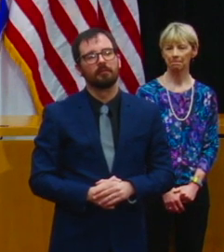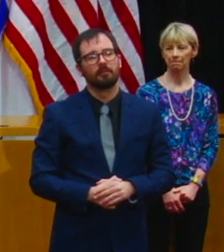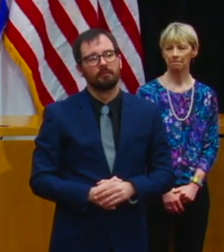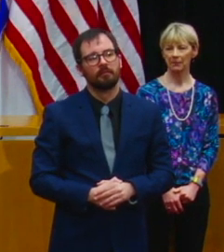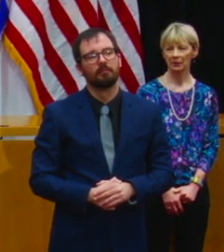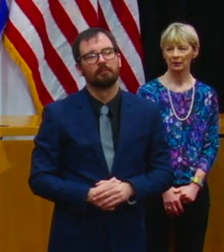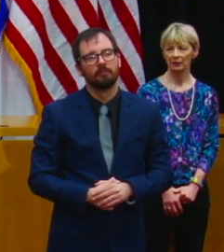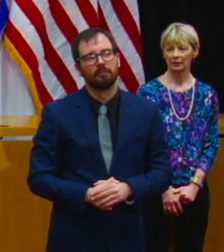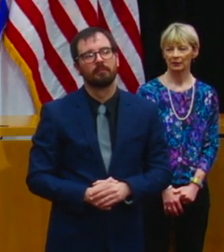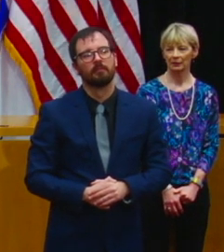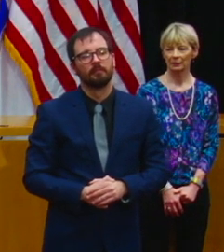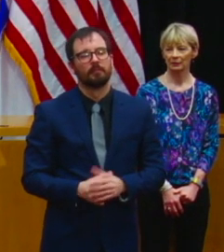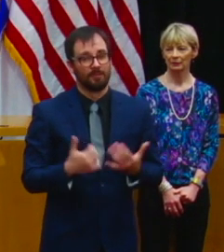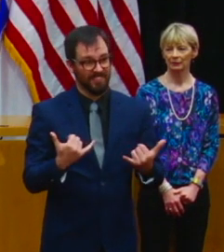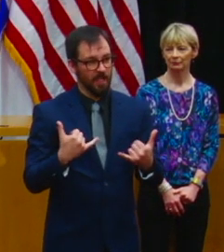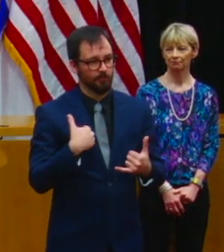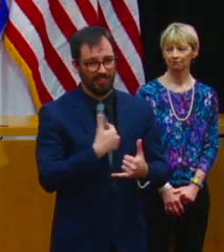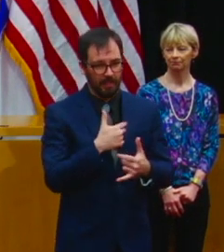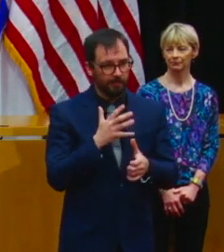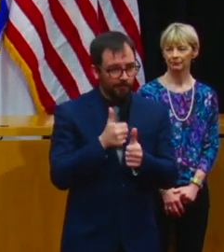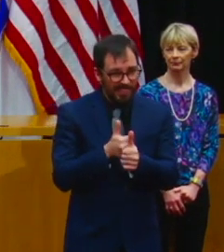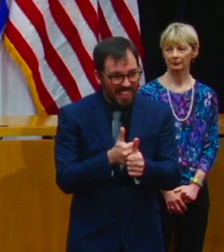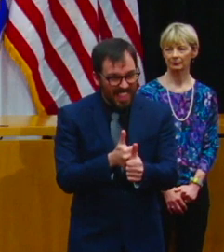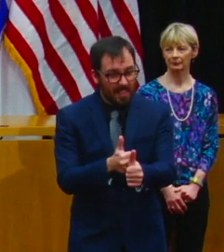have a goal about how much of the population in Massachusetts you'd like to